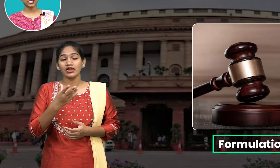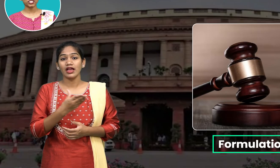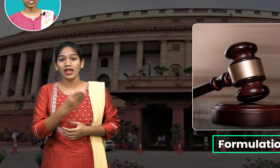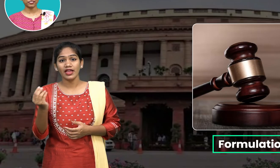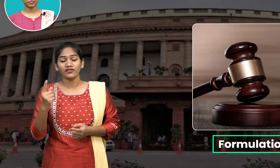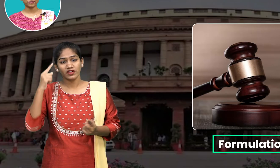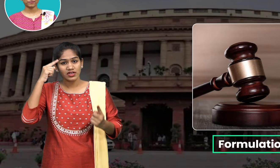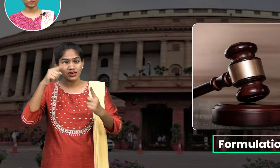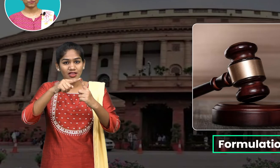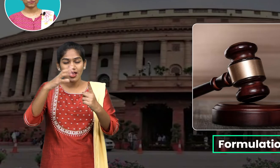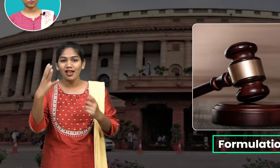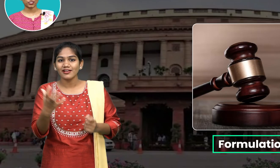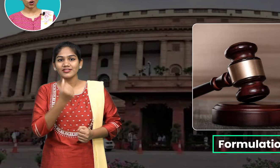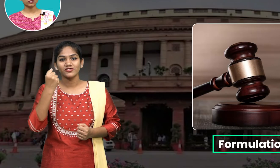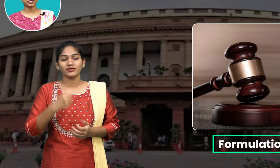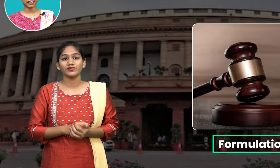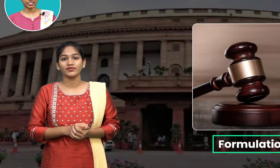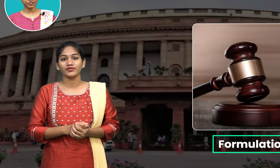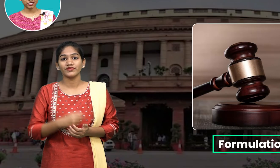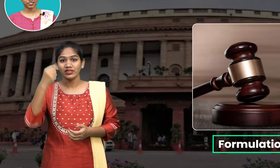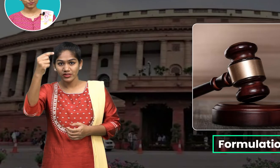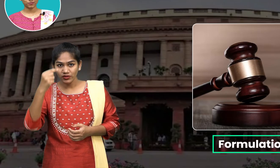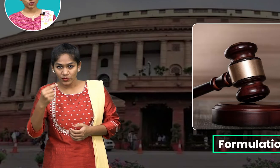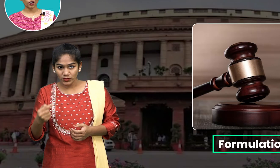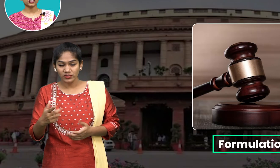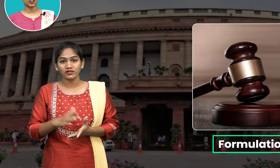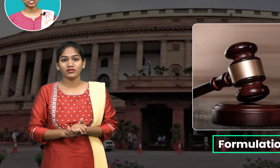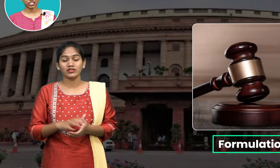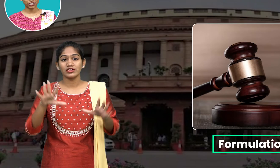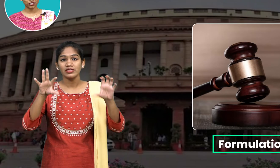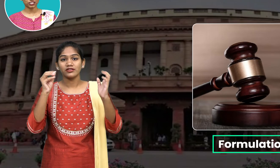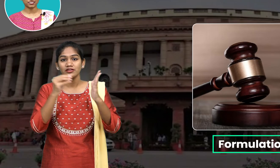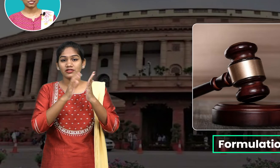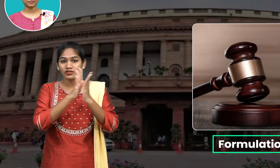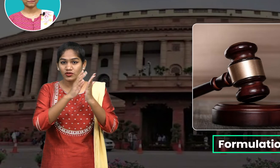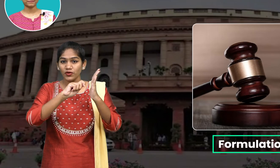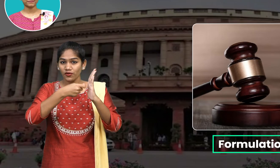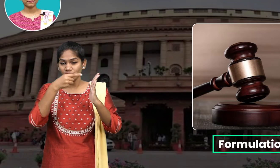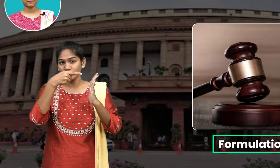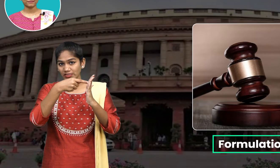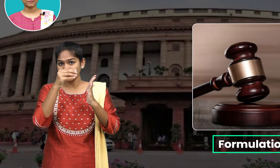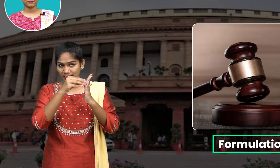to achieve the objectives of the Constitution,